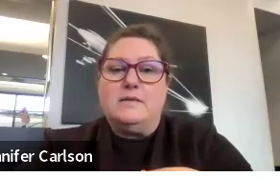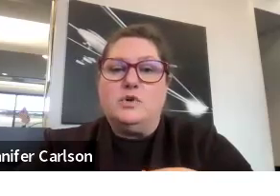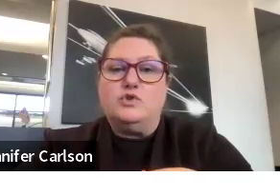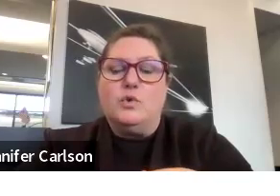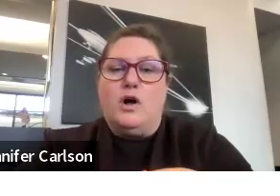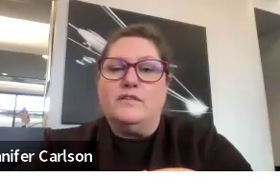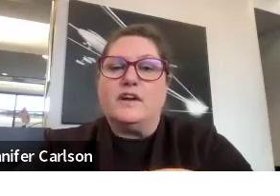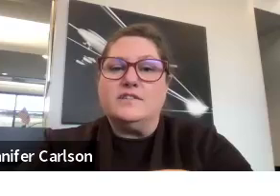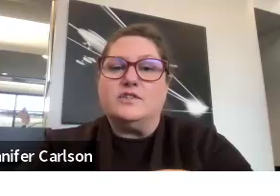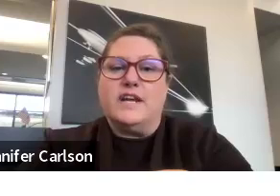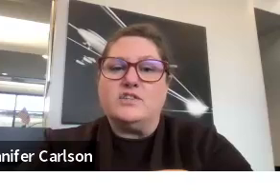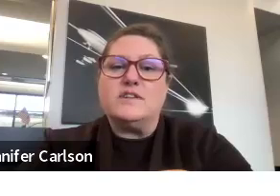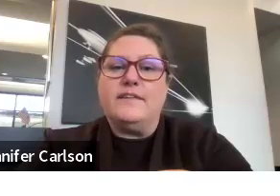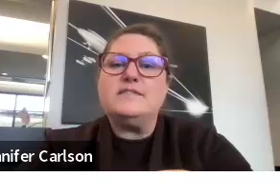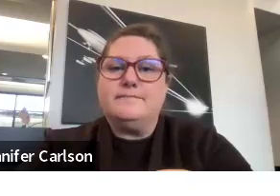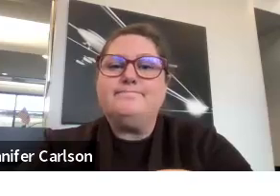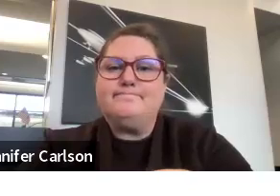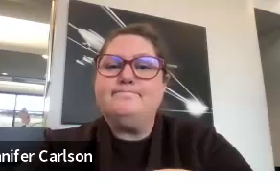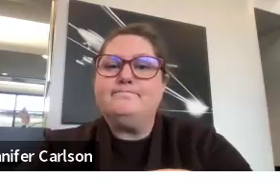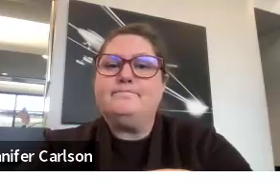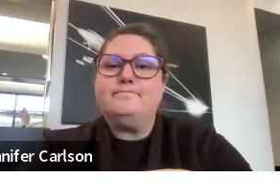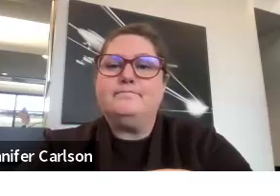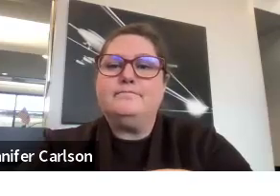my team who do all of the consultations on this.